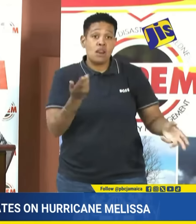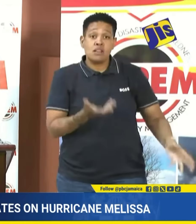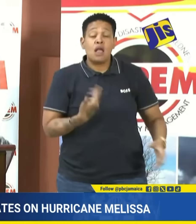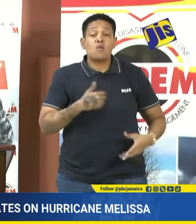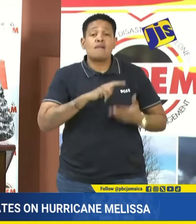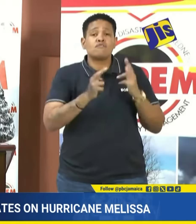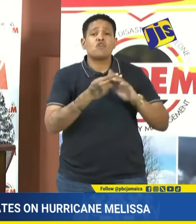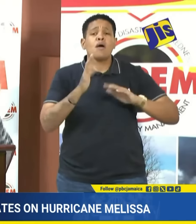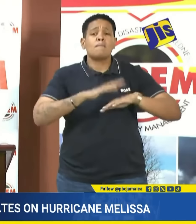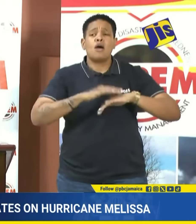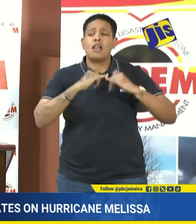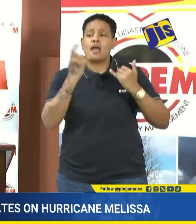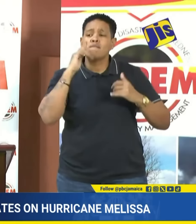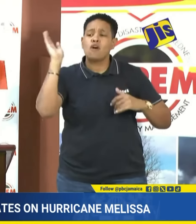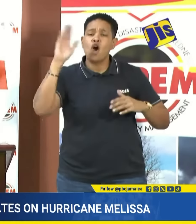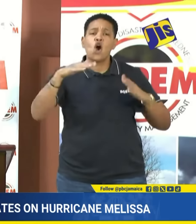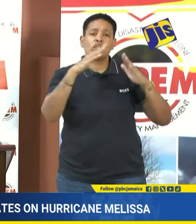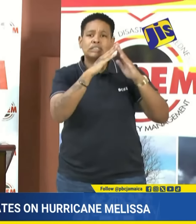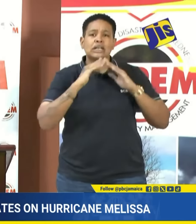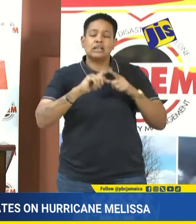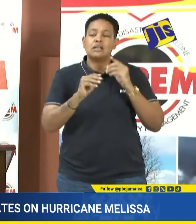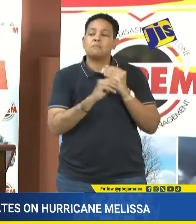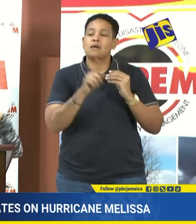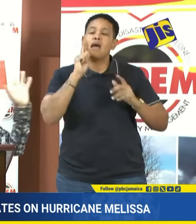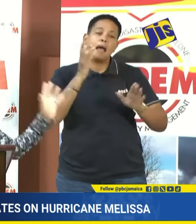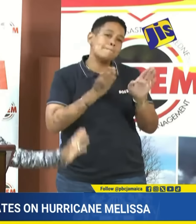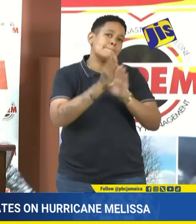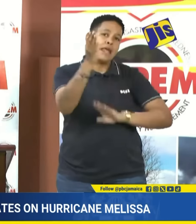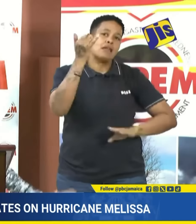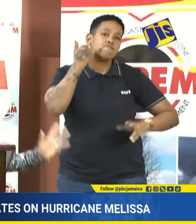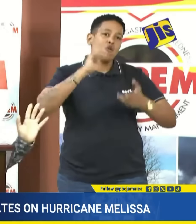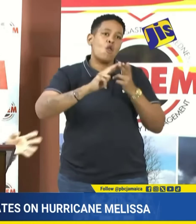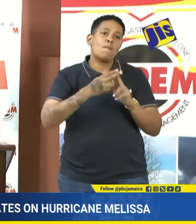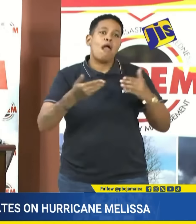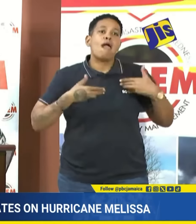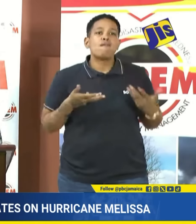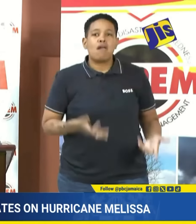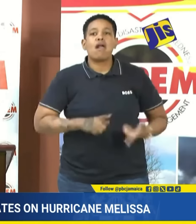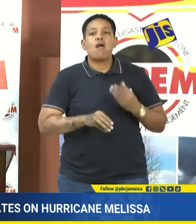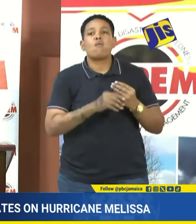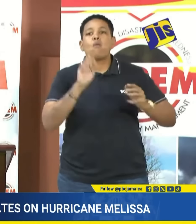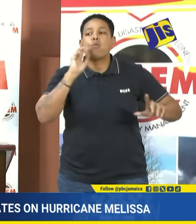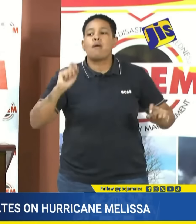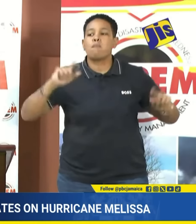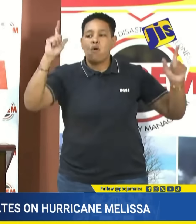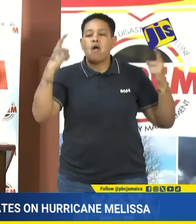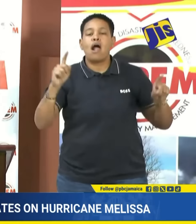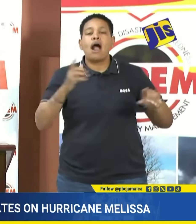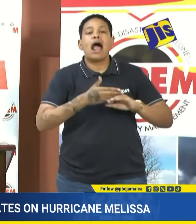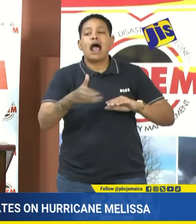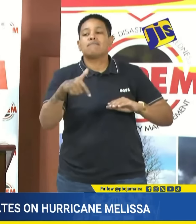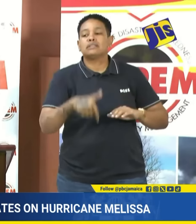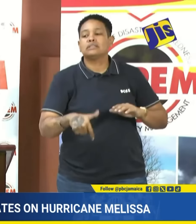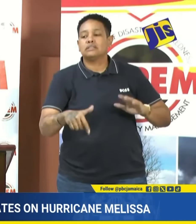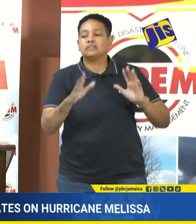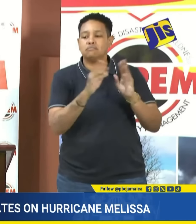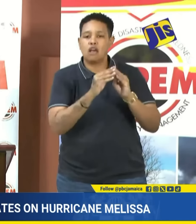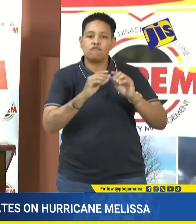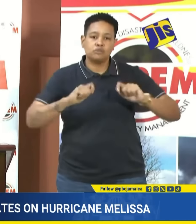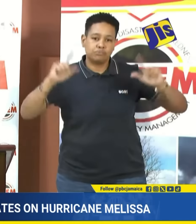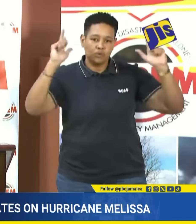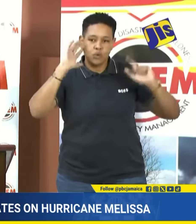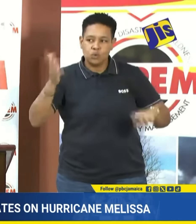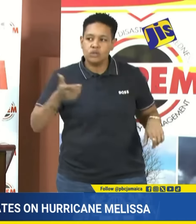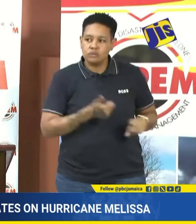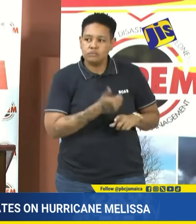we have the numbers online for all shelters, but there's a main number here, and we'll put it up after this press